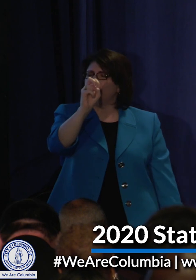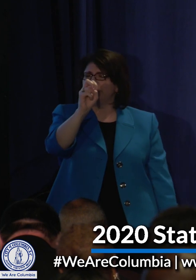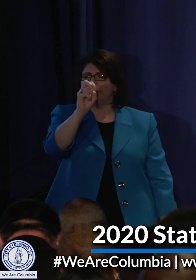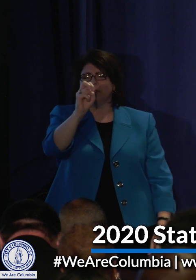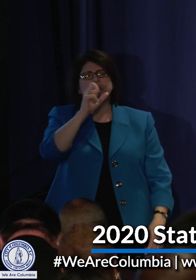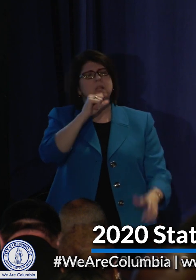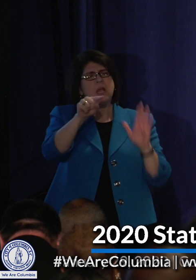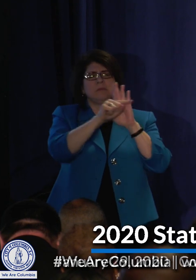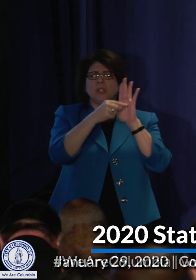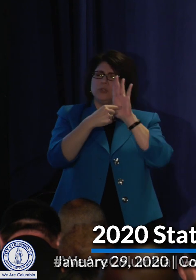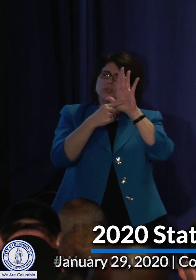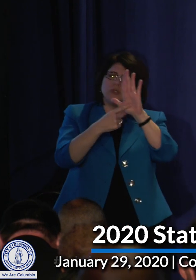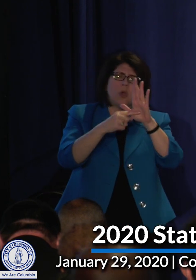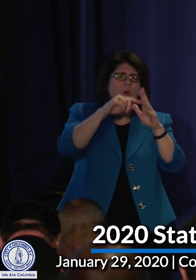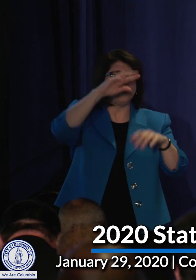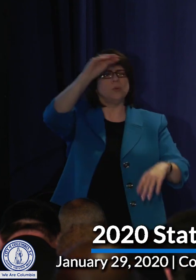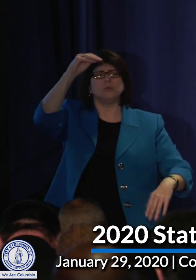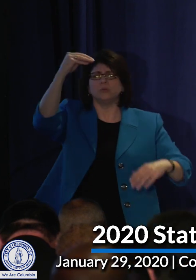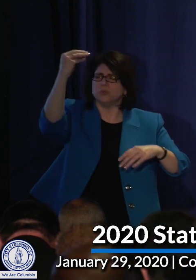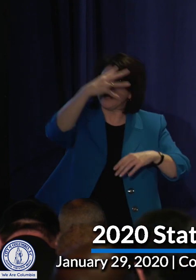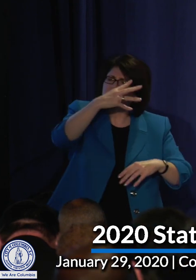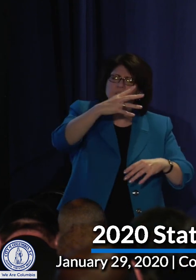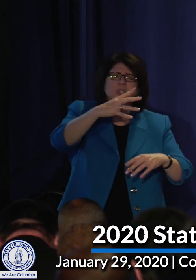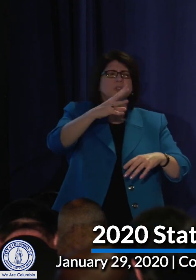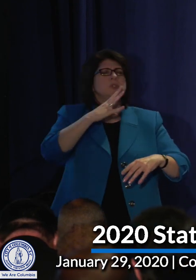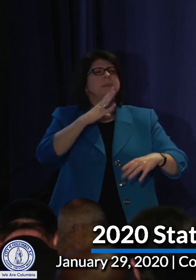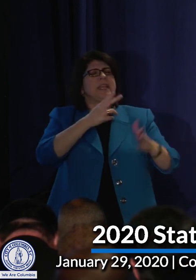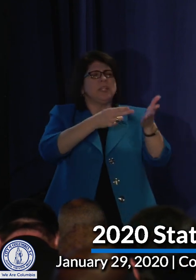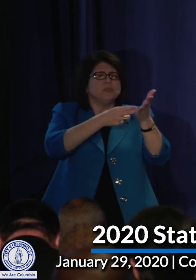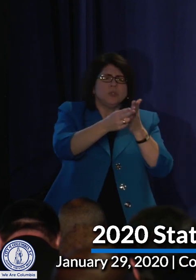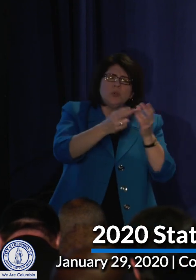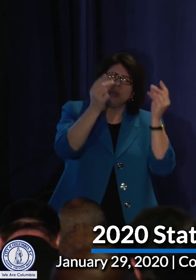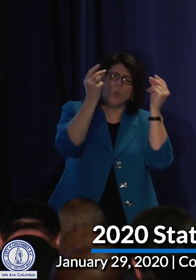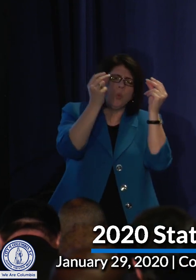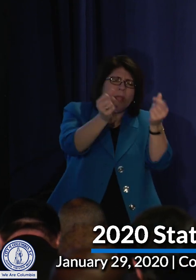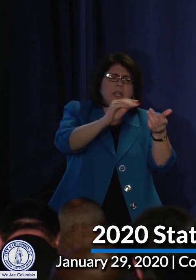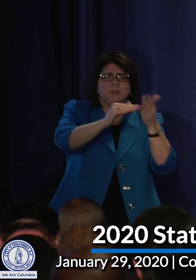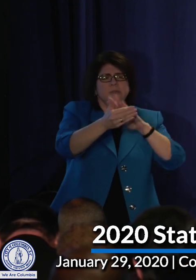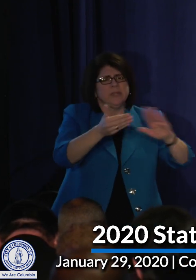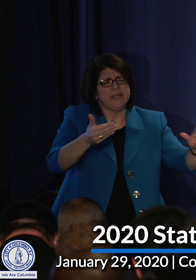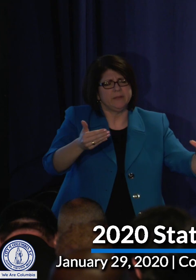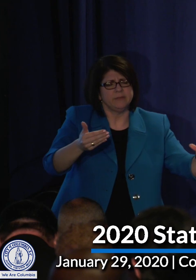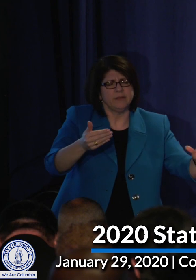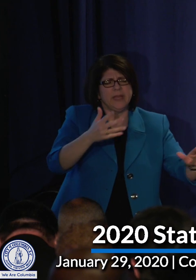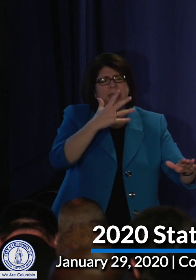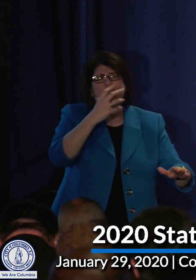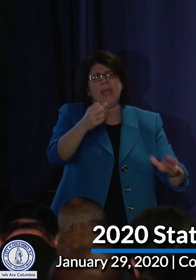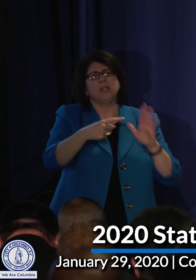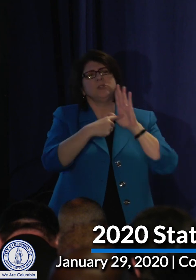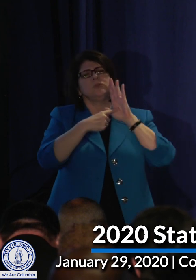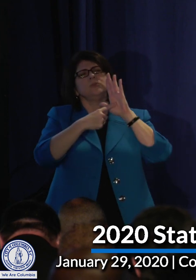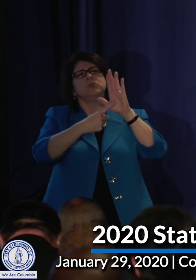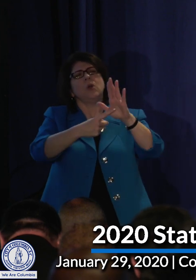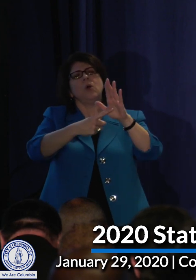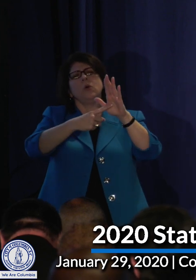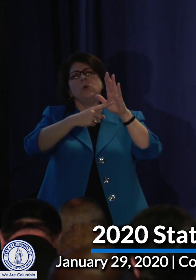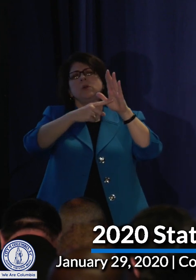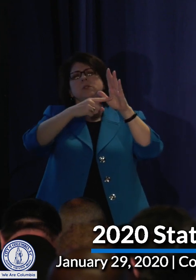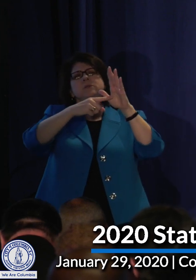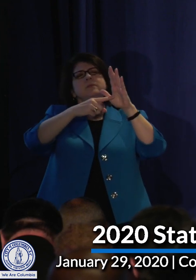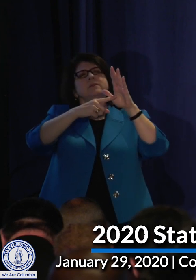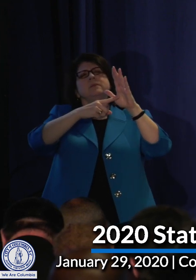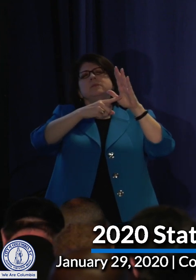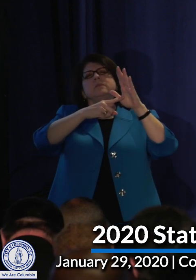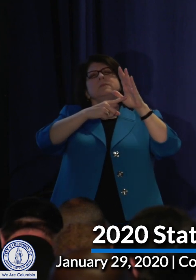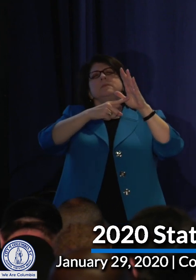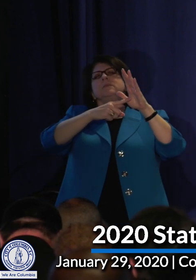demonstrate grace, to speak the truth, to be quick to forgive, and to be a picture of the very grace and